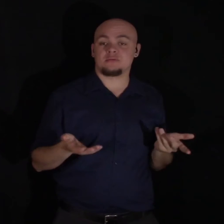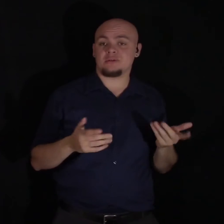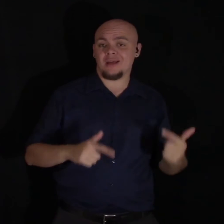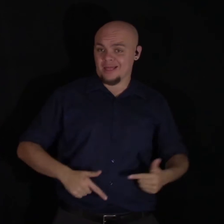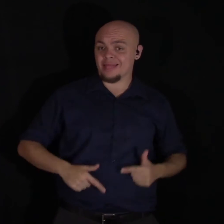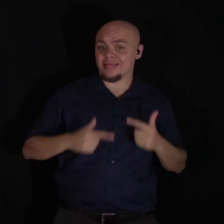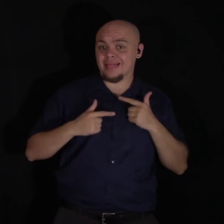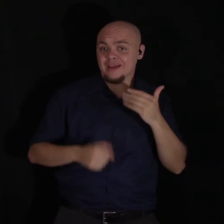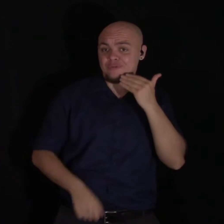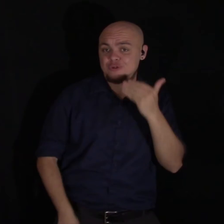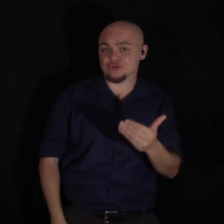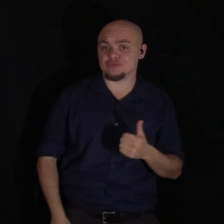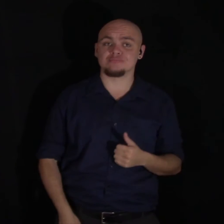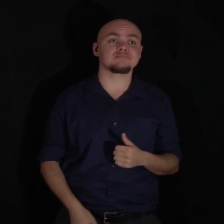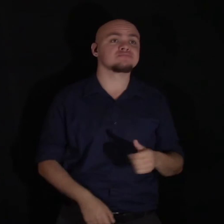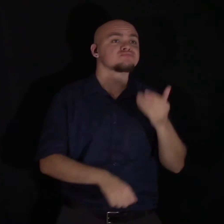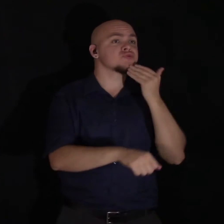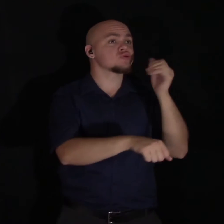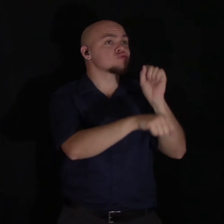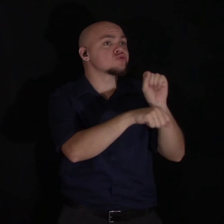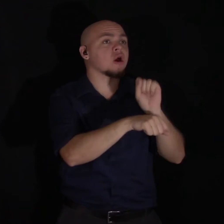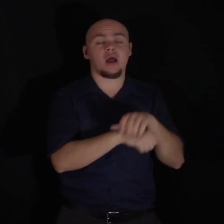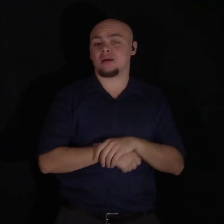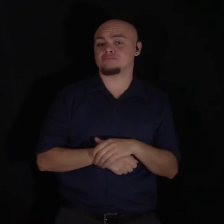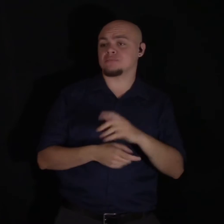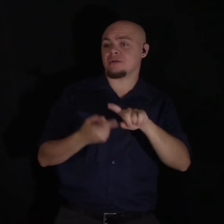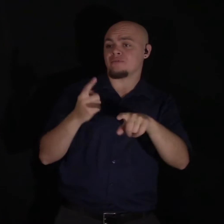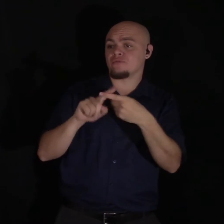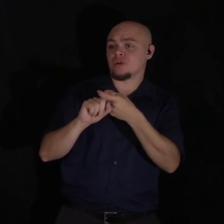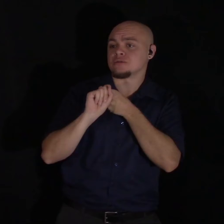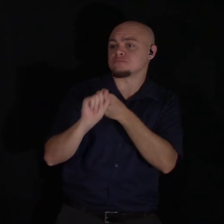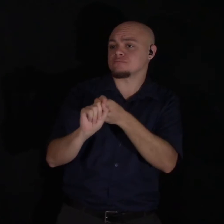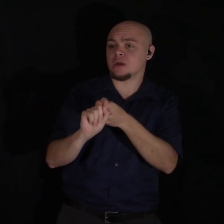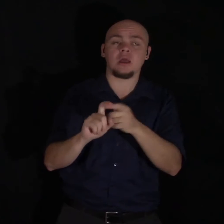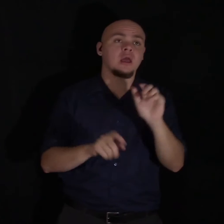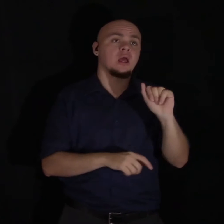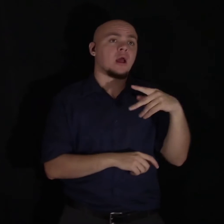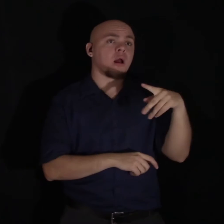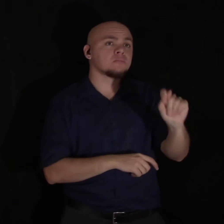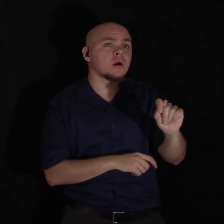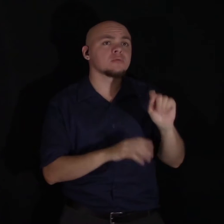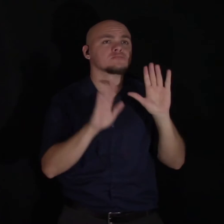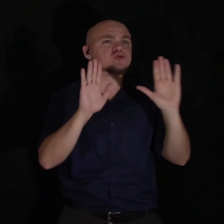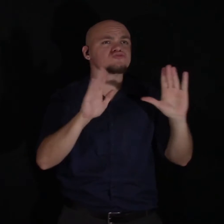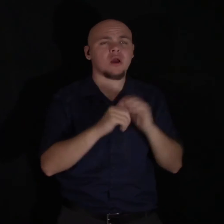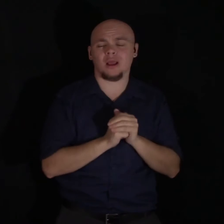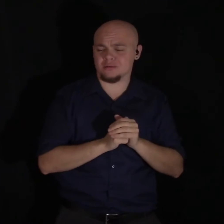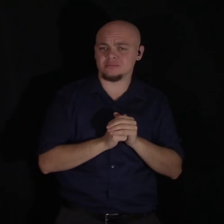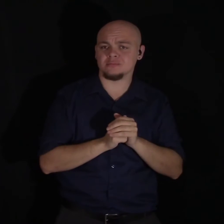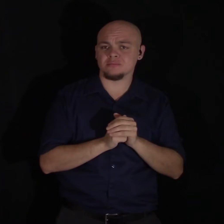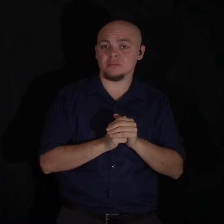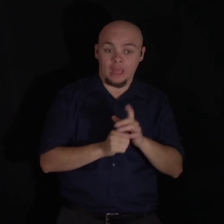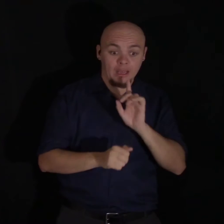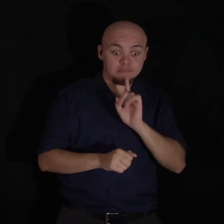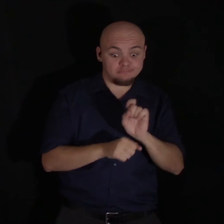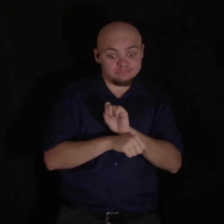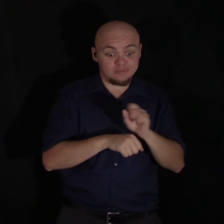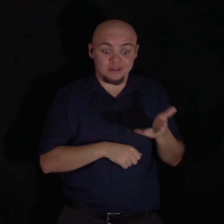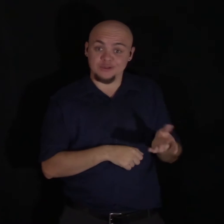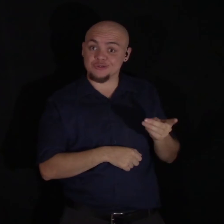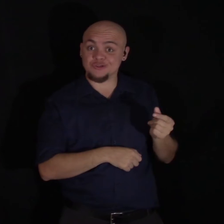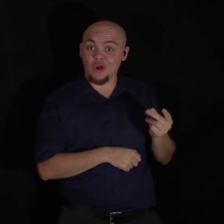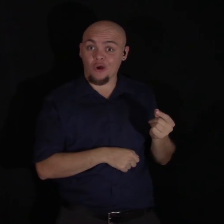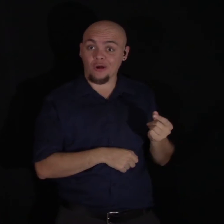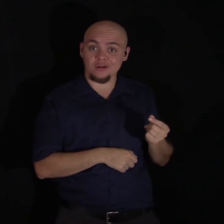good. I had a great job, great friends, a great apartment, a great actual dog,